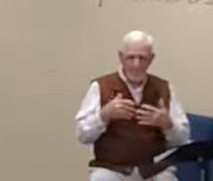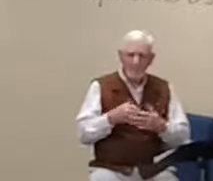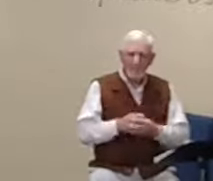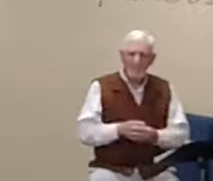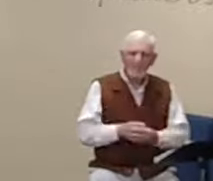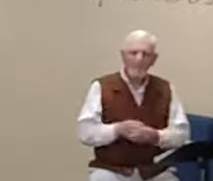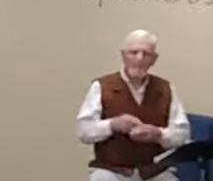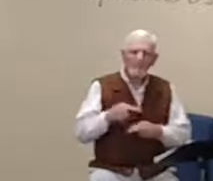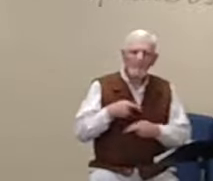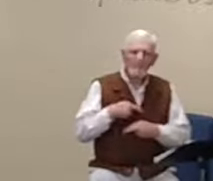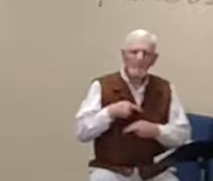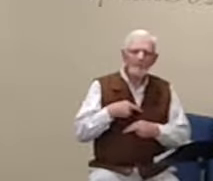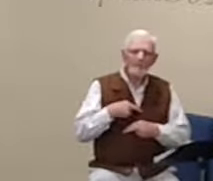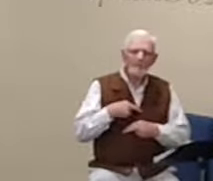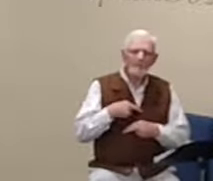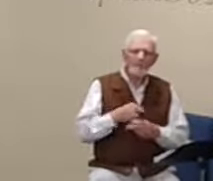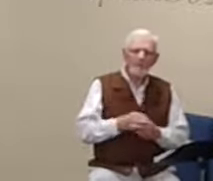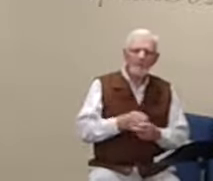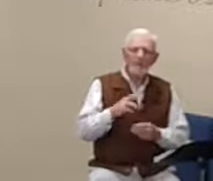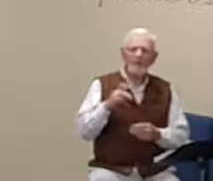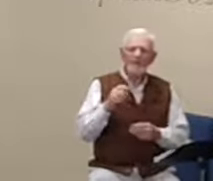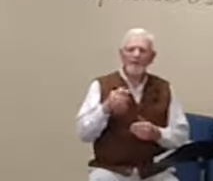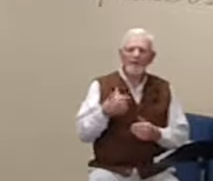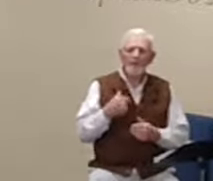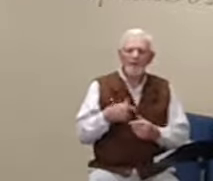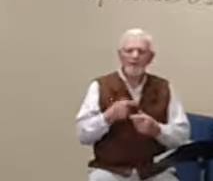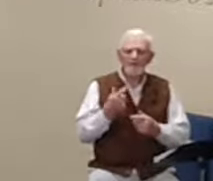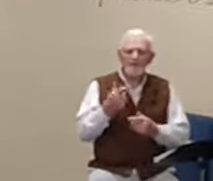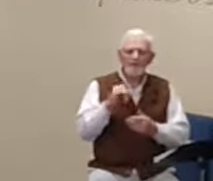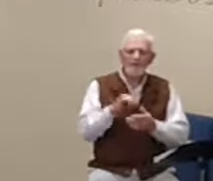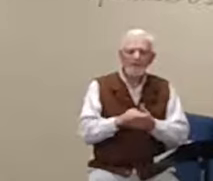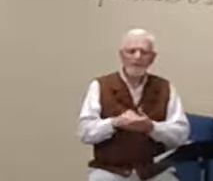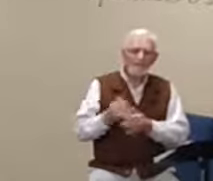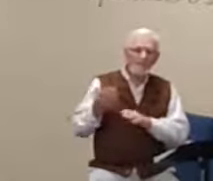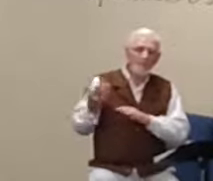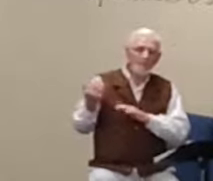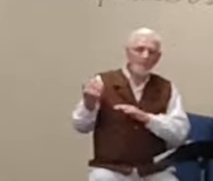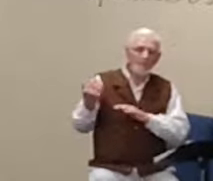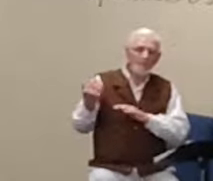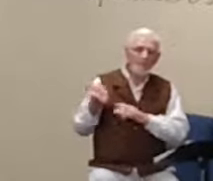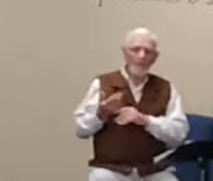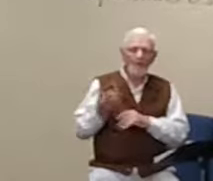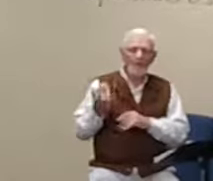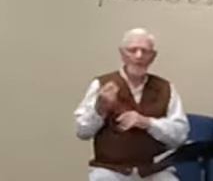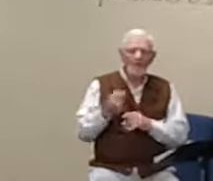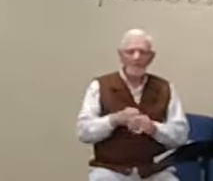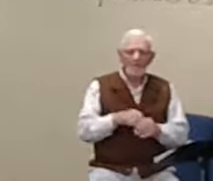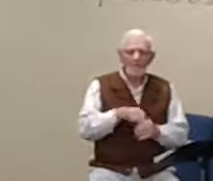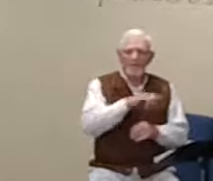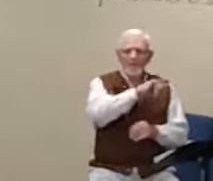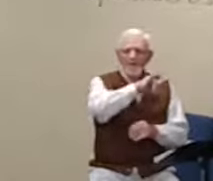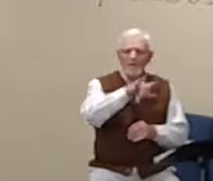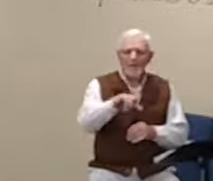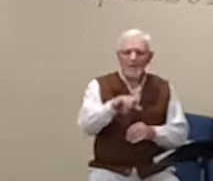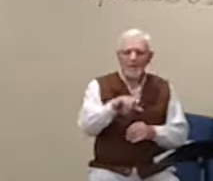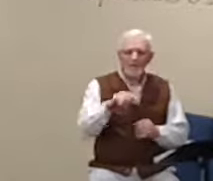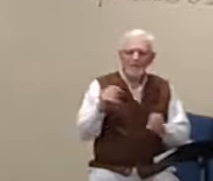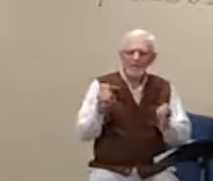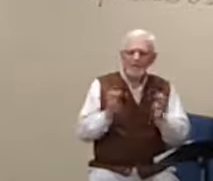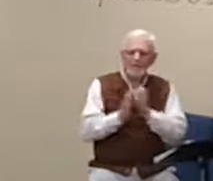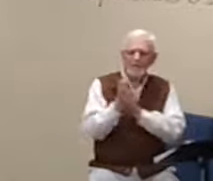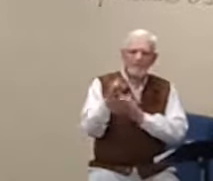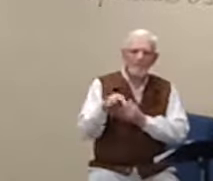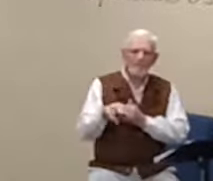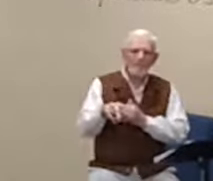supposed to rest. And I would have to say, in the past, we'd always come off, you know, get off the plane and hit the ground running. And